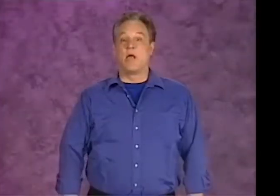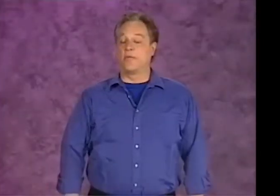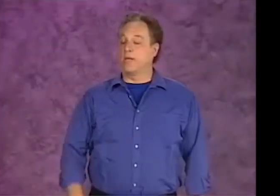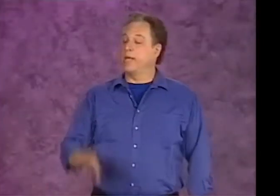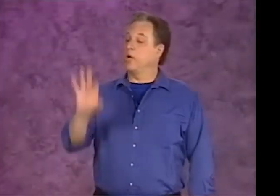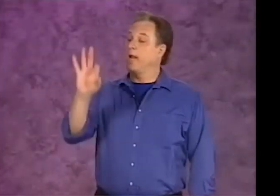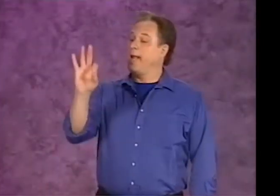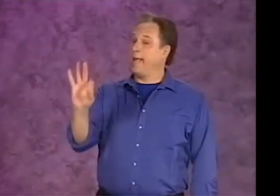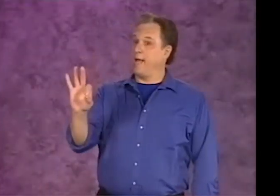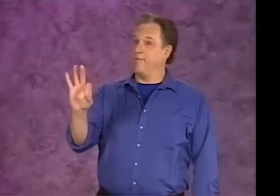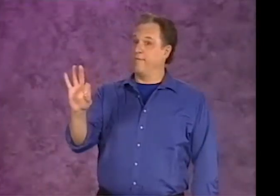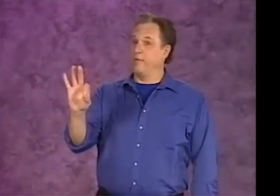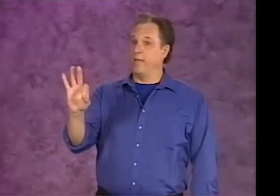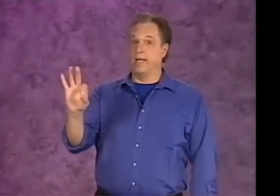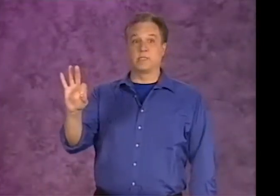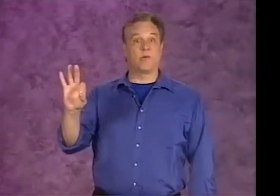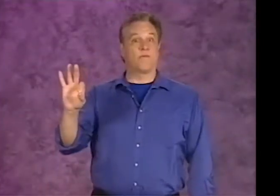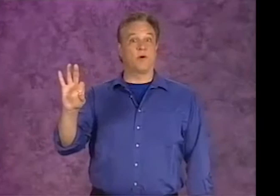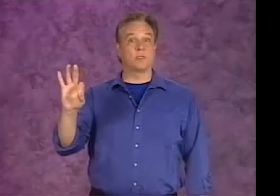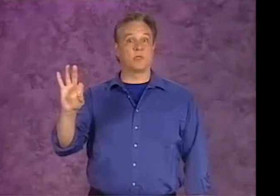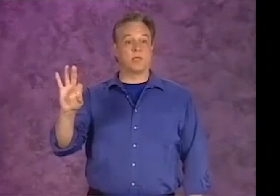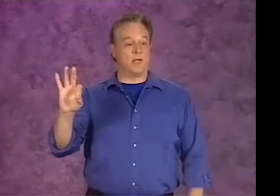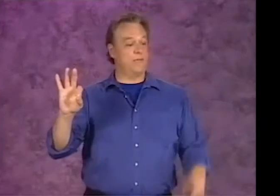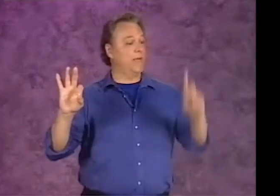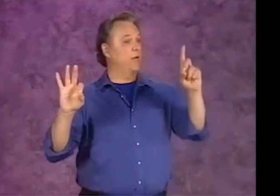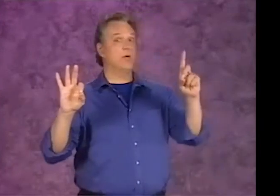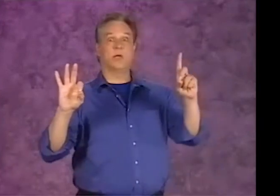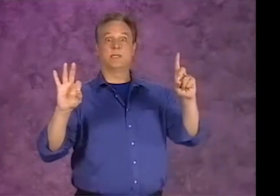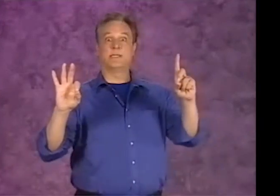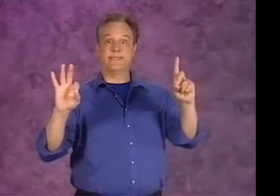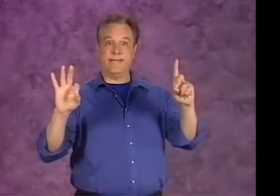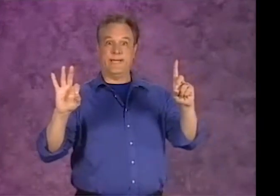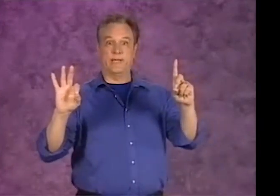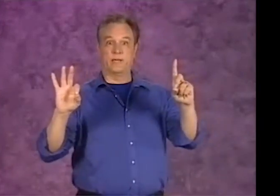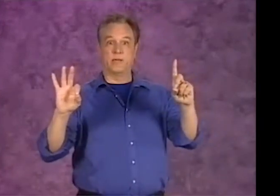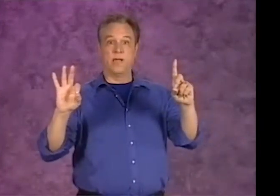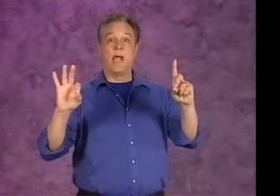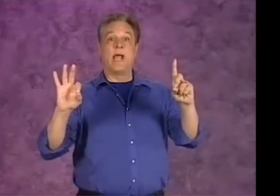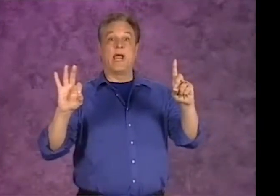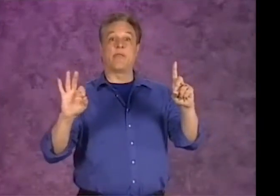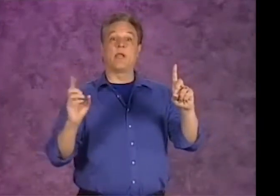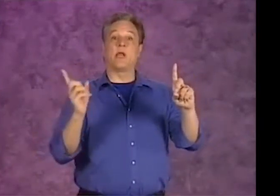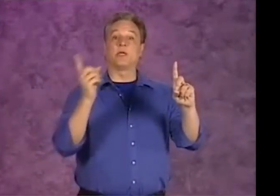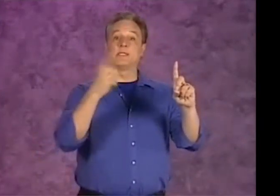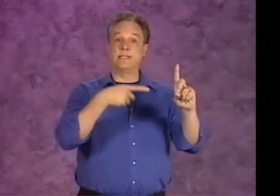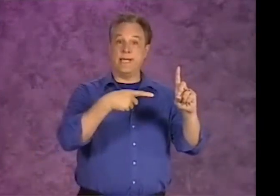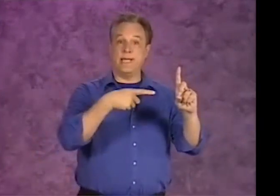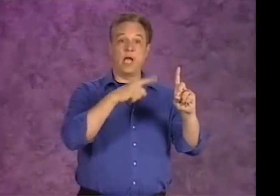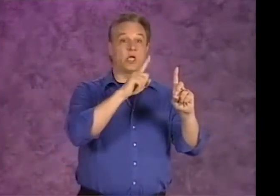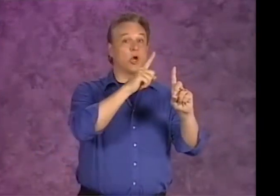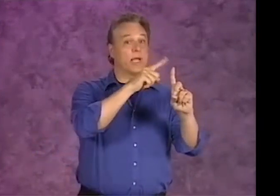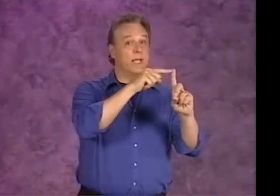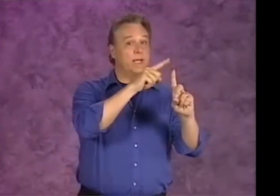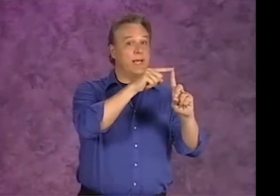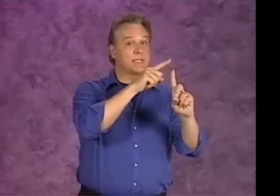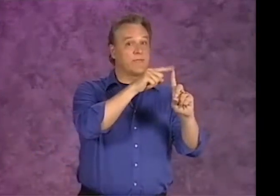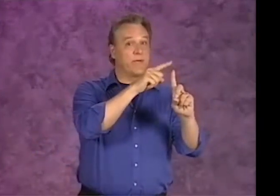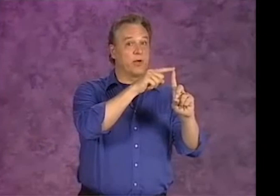The letter F is a reversal of the letter D. In the letter D, your index finger